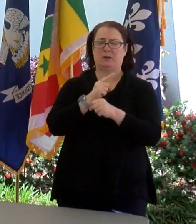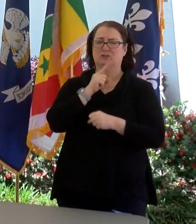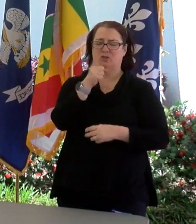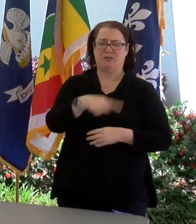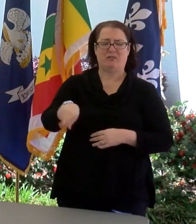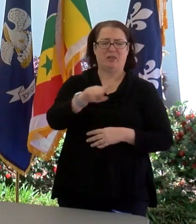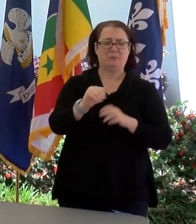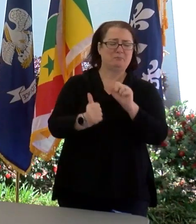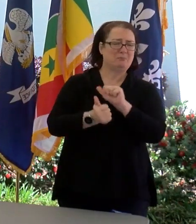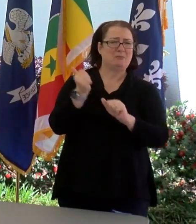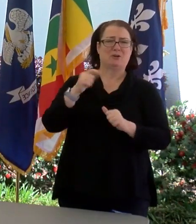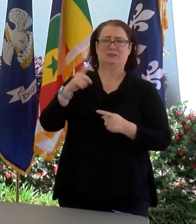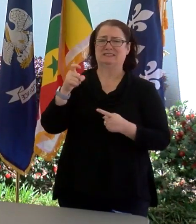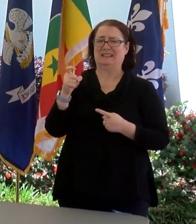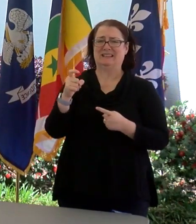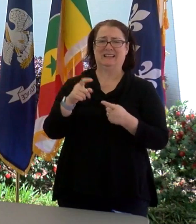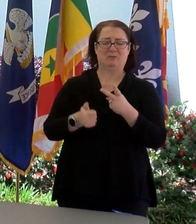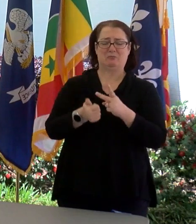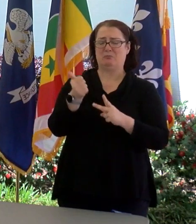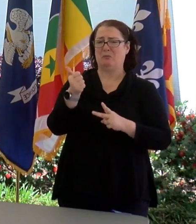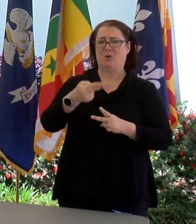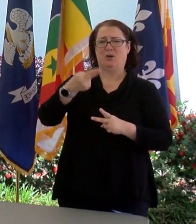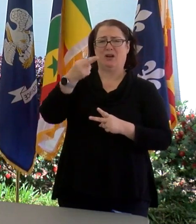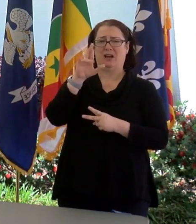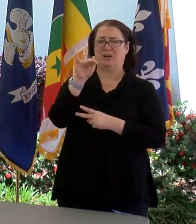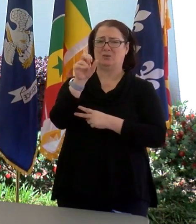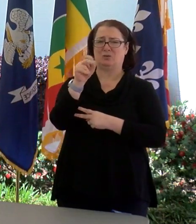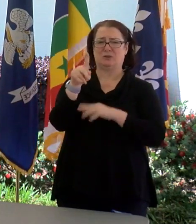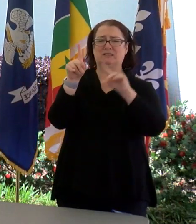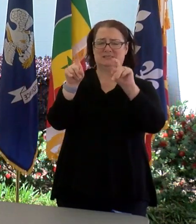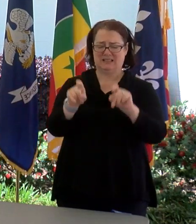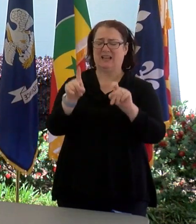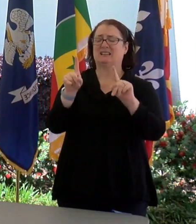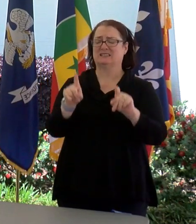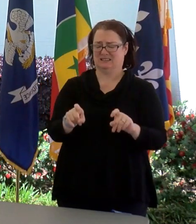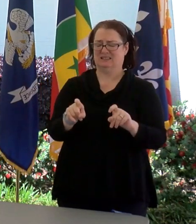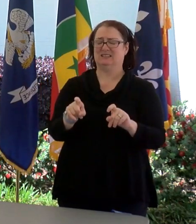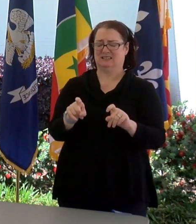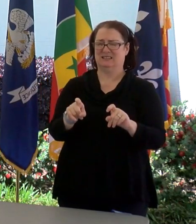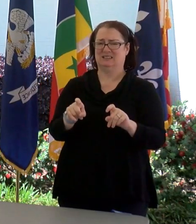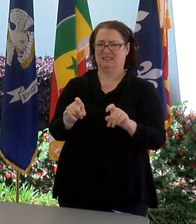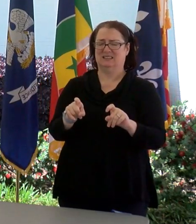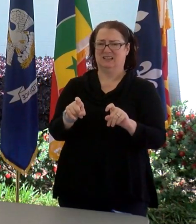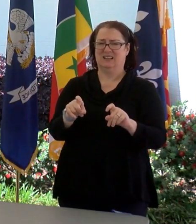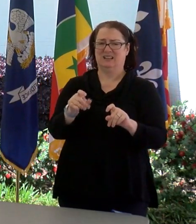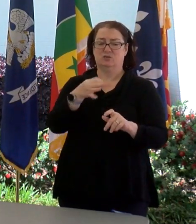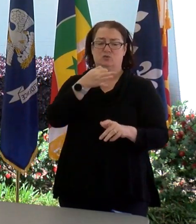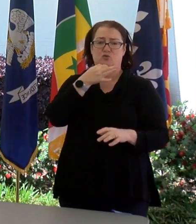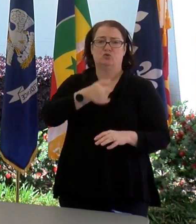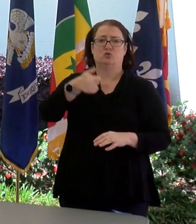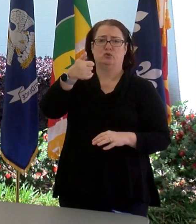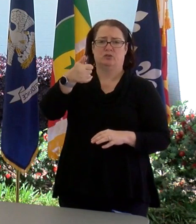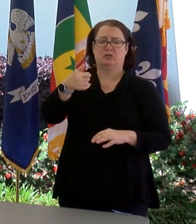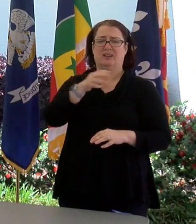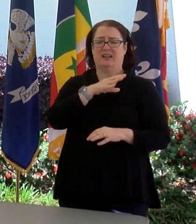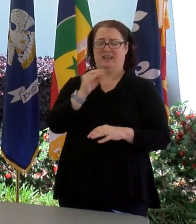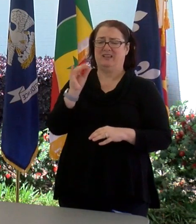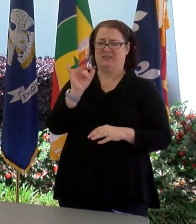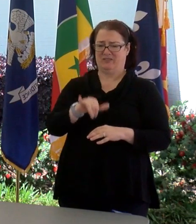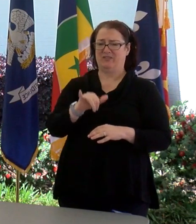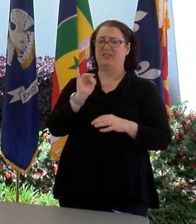are tested in a timely manner. We expect to eventually wind down this pre-screening service, but it remains active and